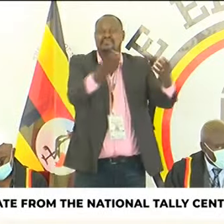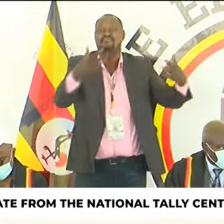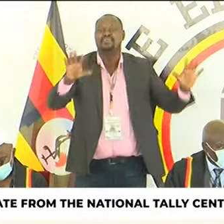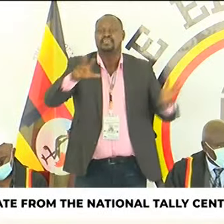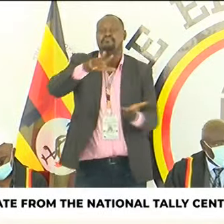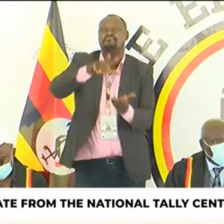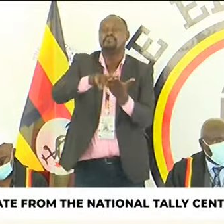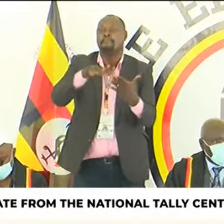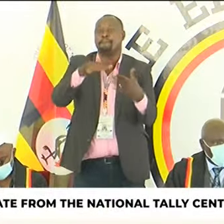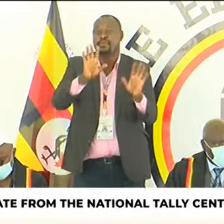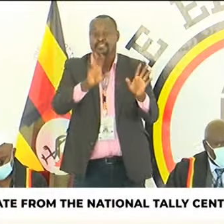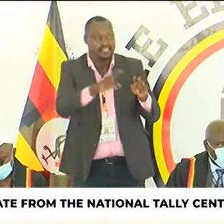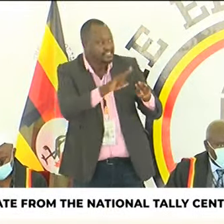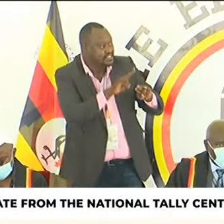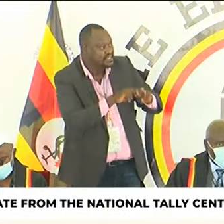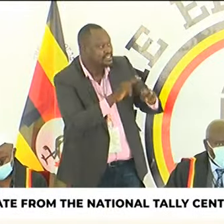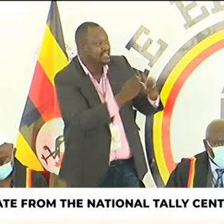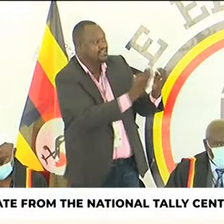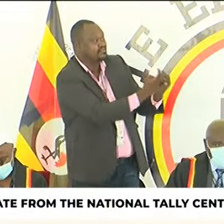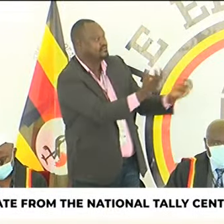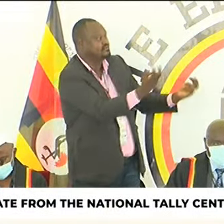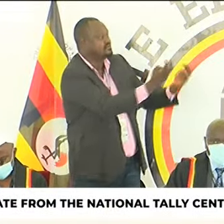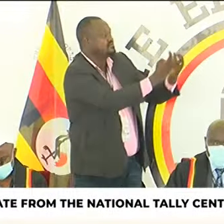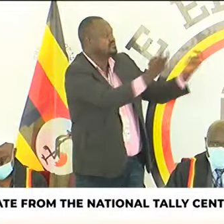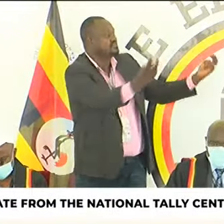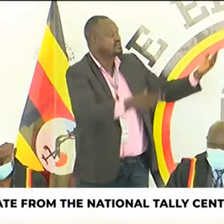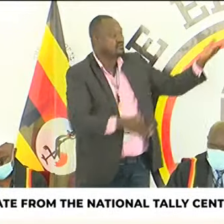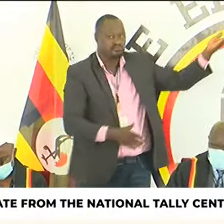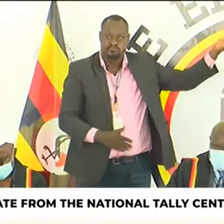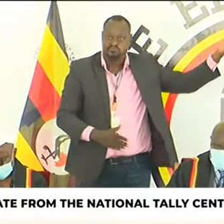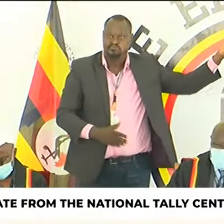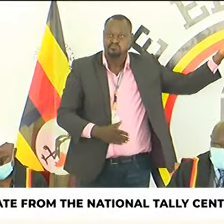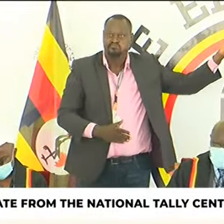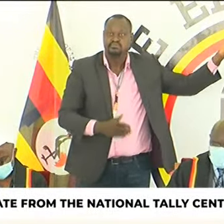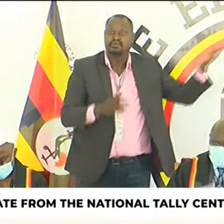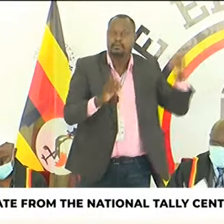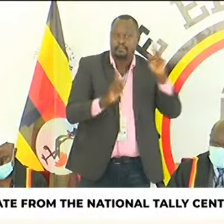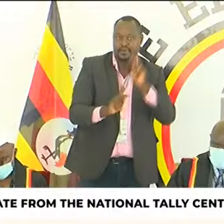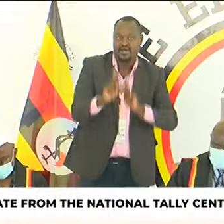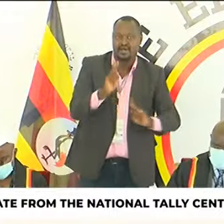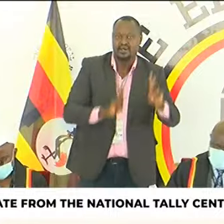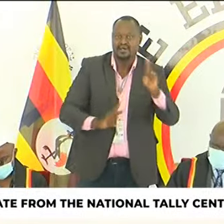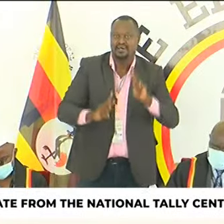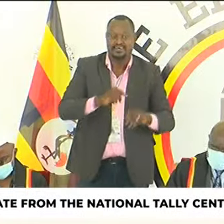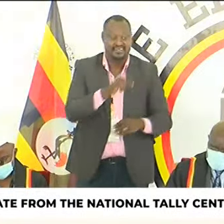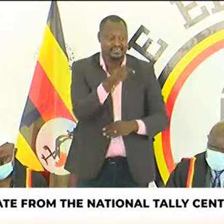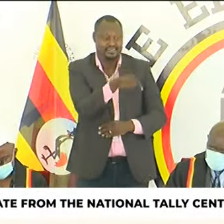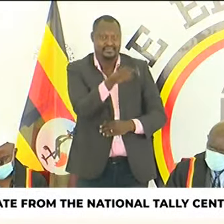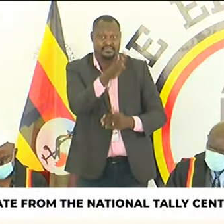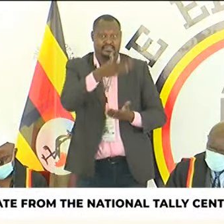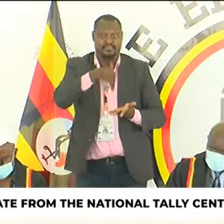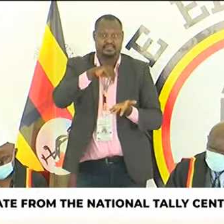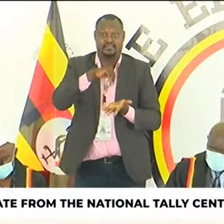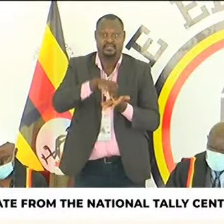a specific area for them to be part of this process at this center.